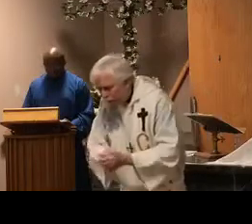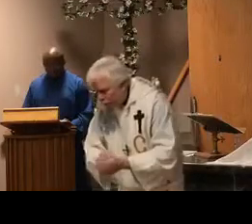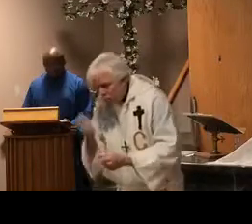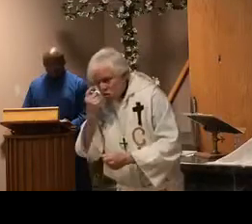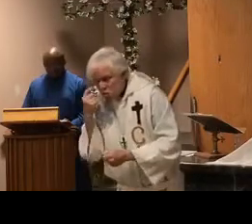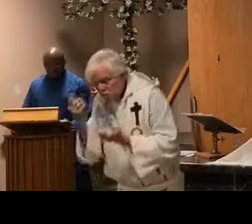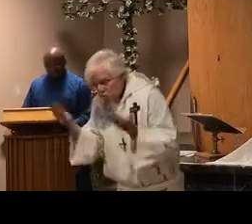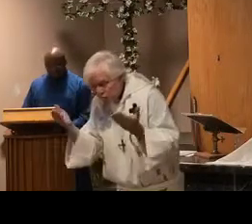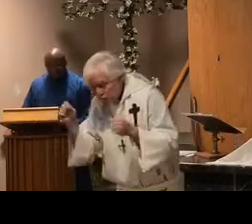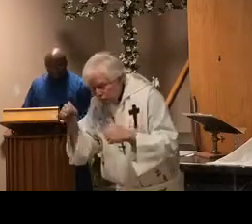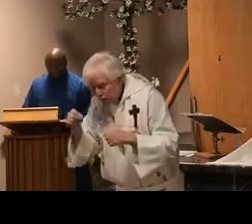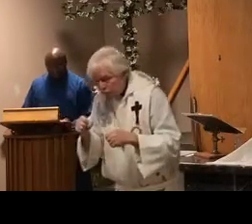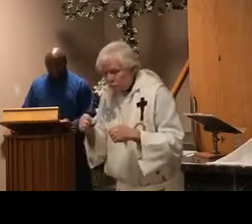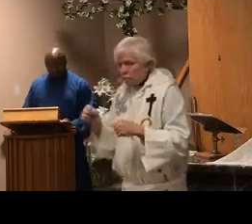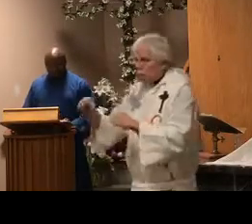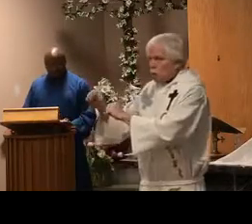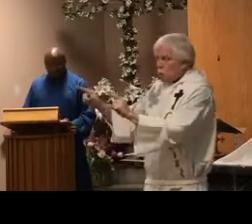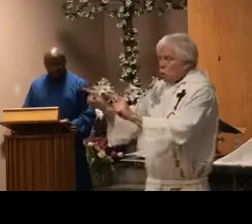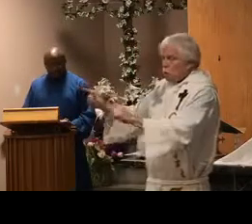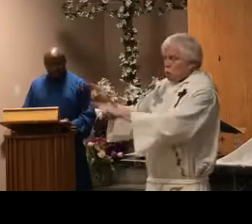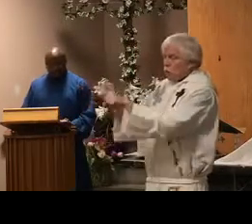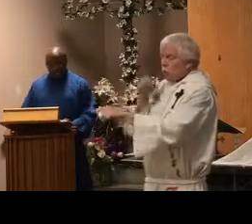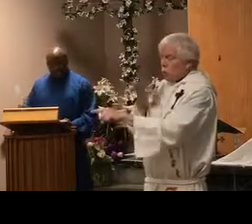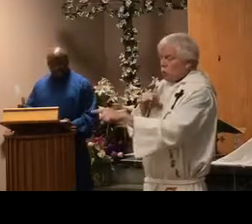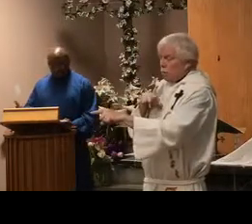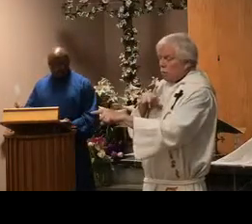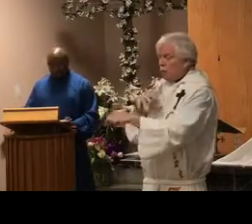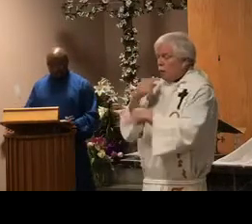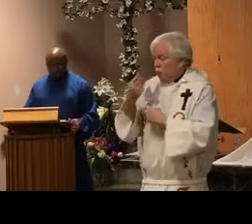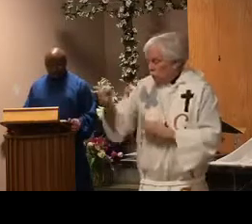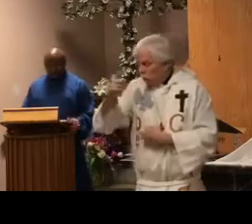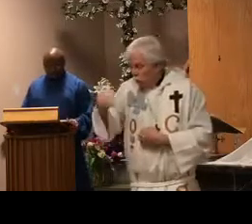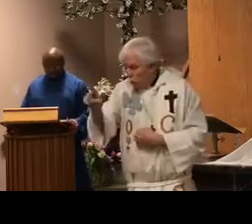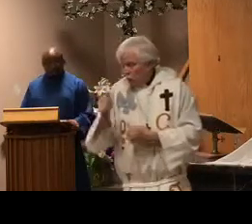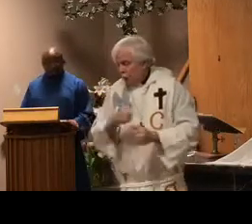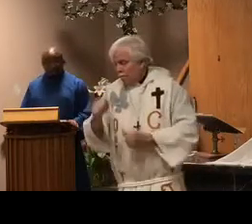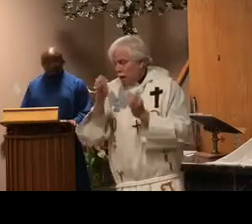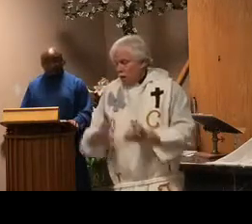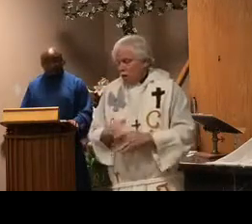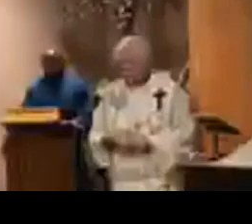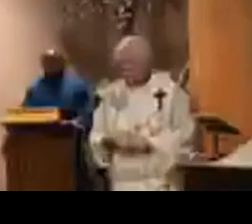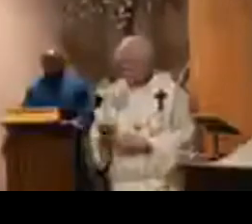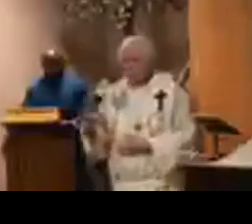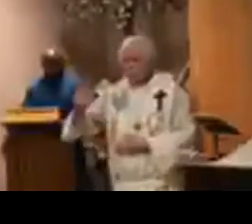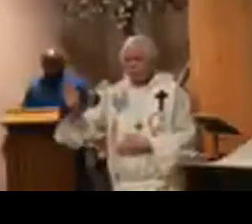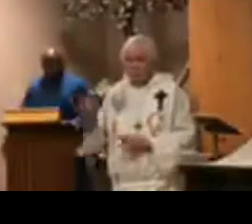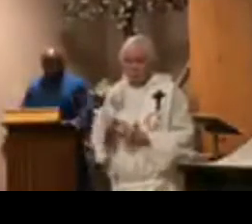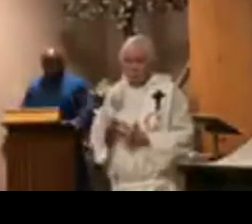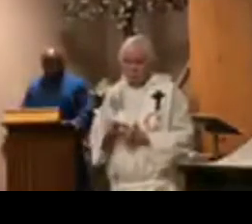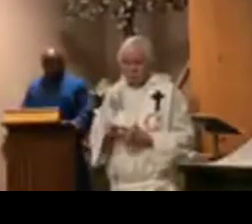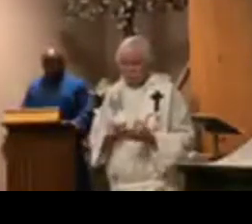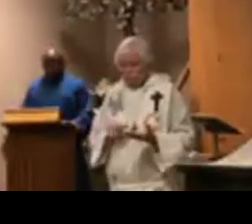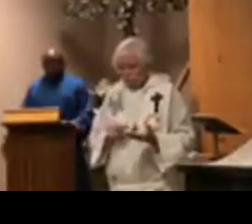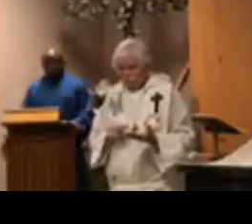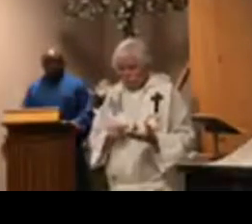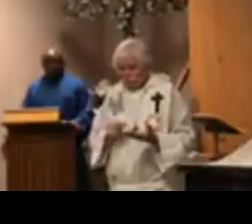11, the disciples and all of the other people. And they informed them about all of the recent things. And then